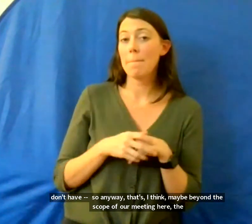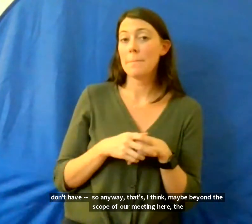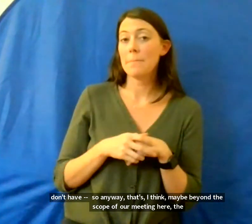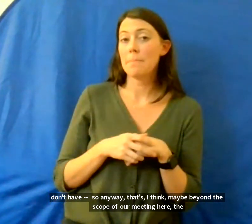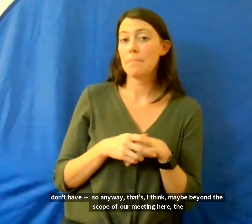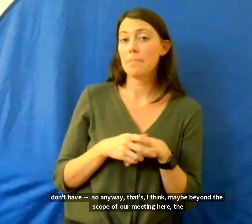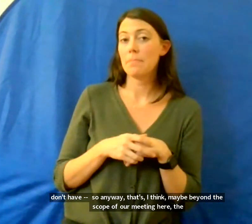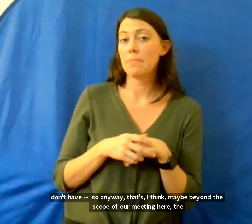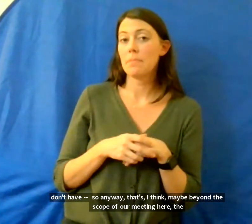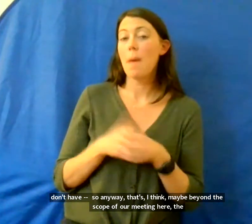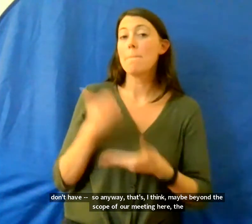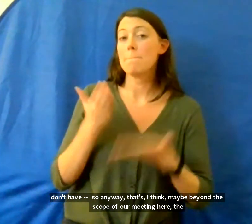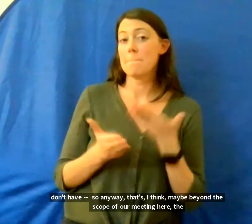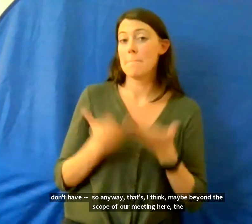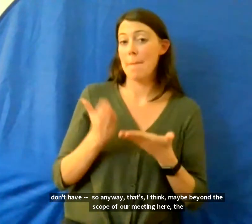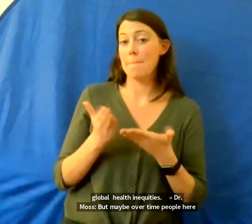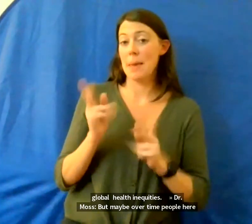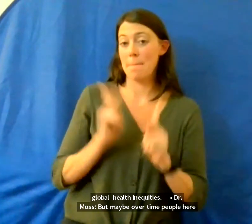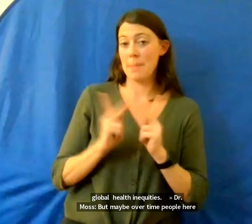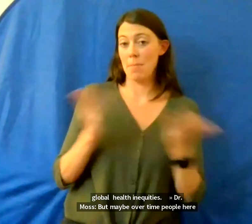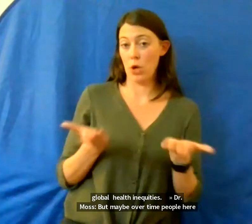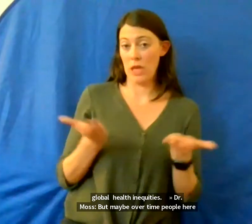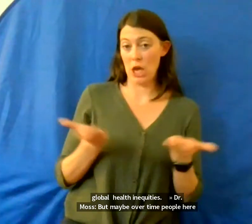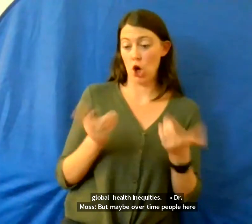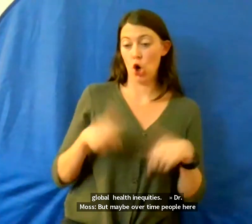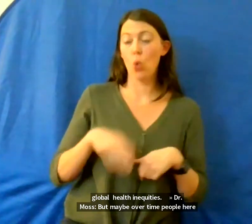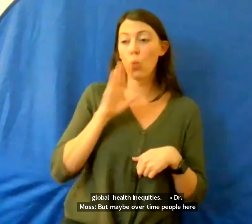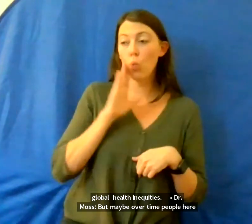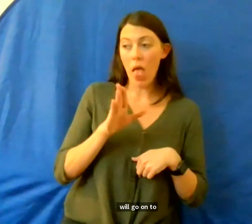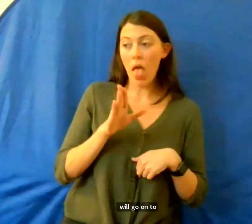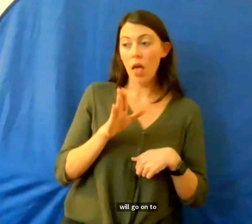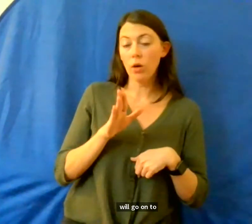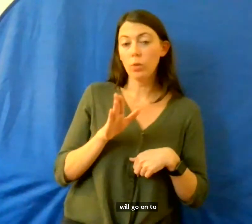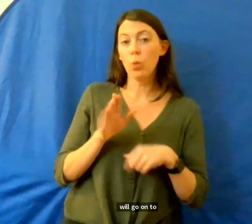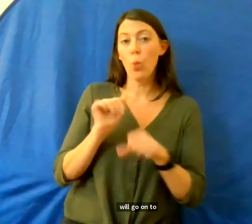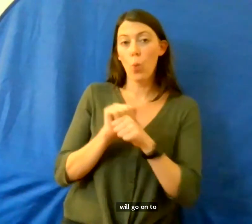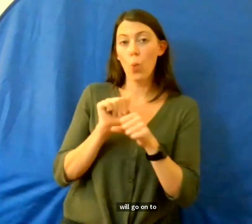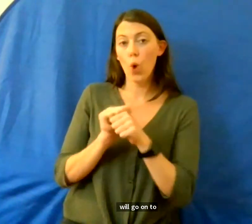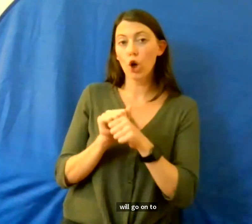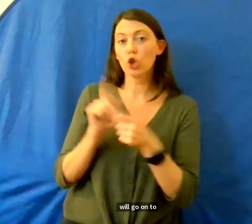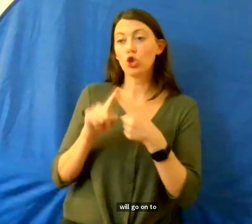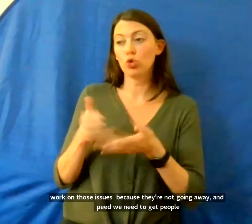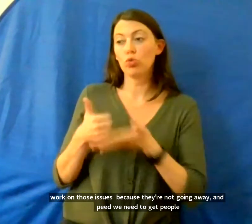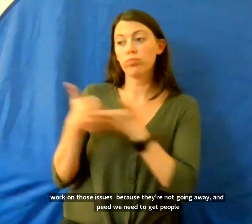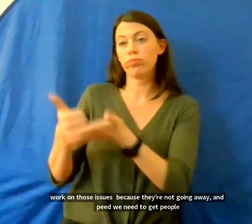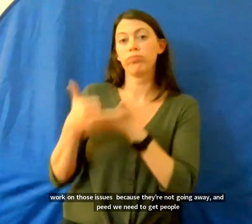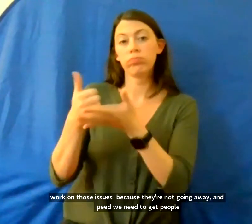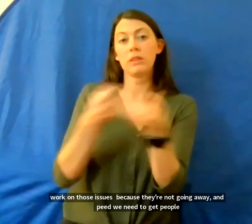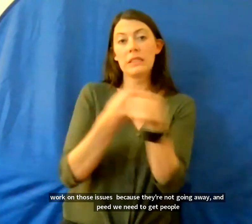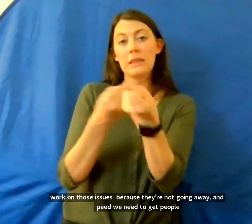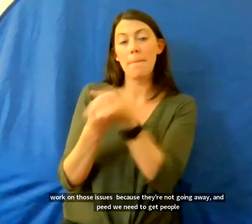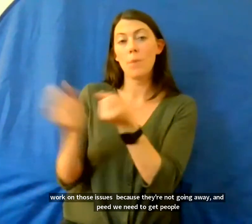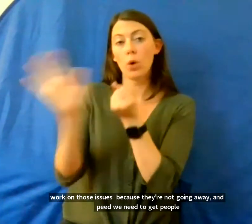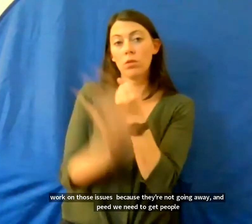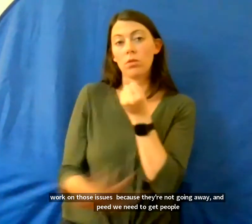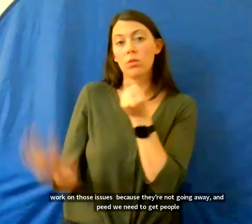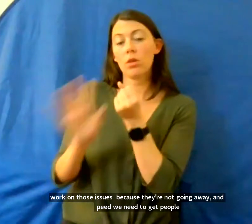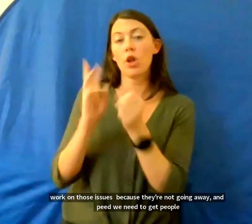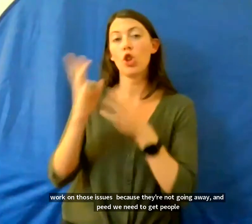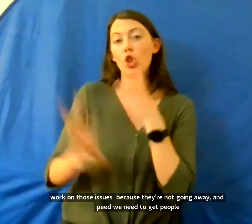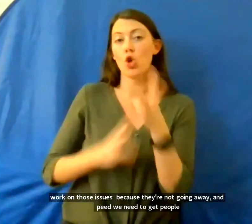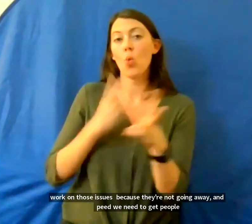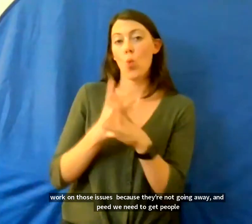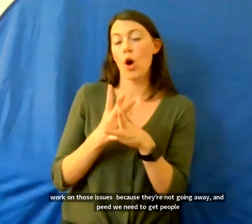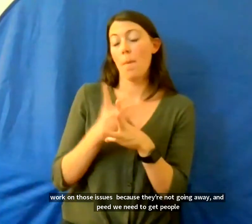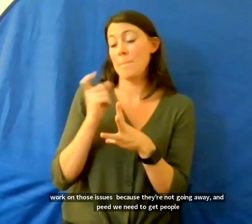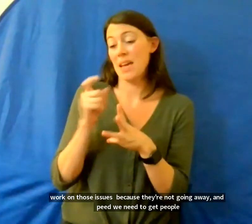to work on those issues because they're not going away, and we need to get people around the world. There will be ongoing global equity issues that need to